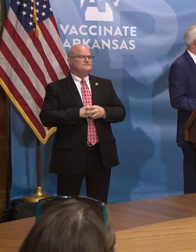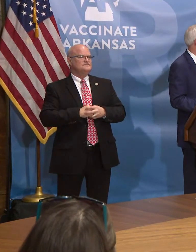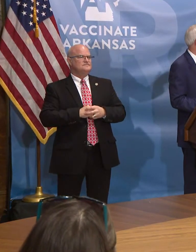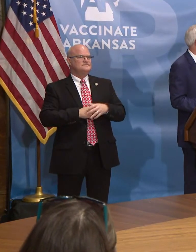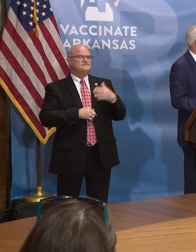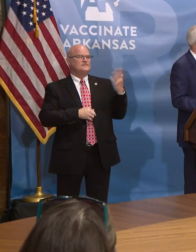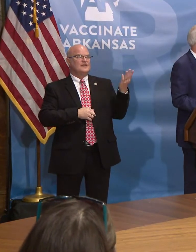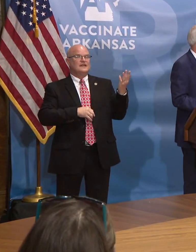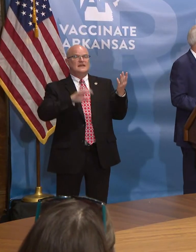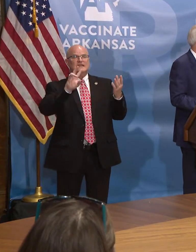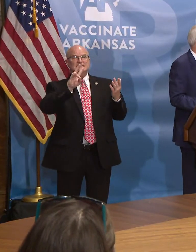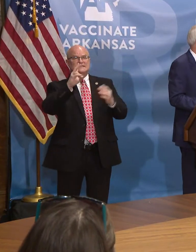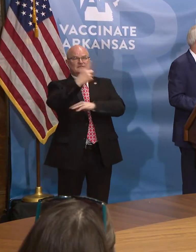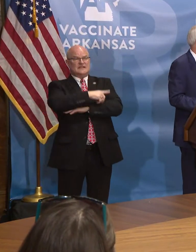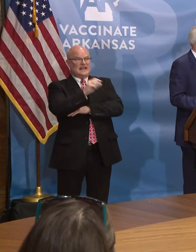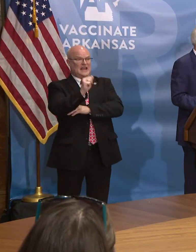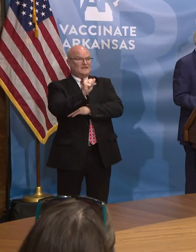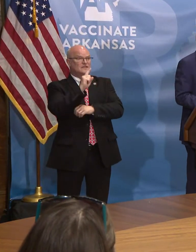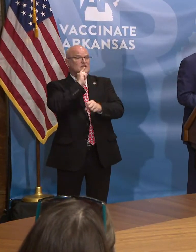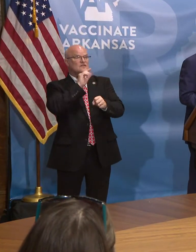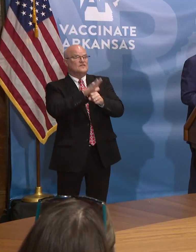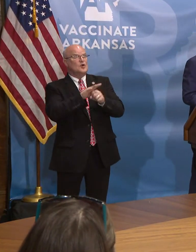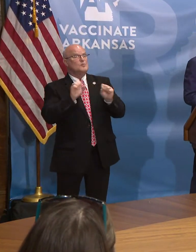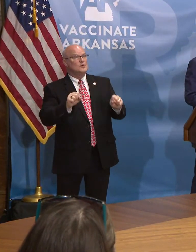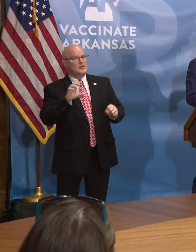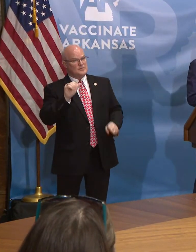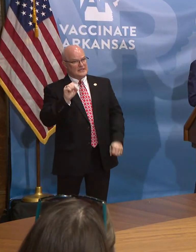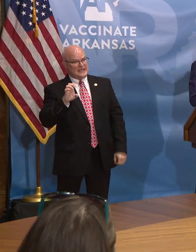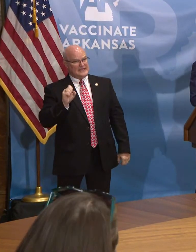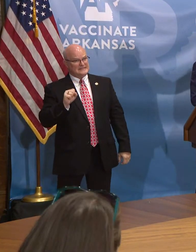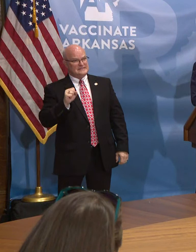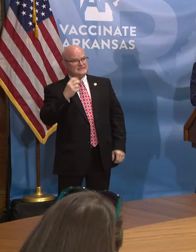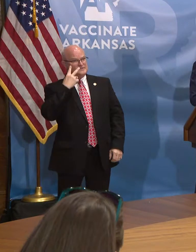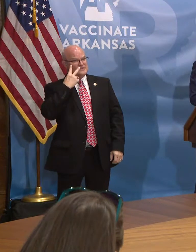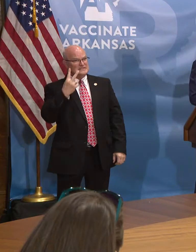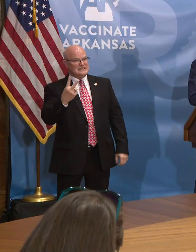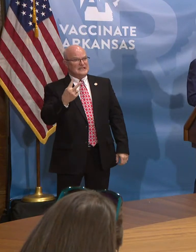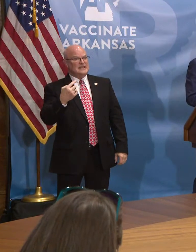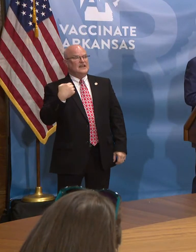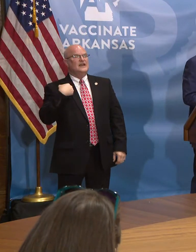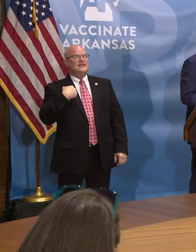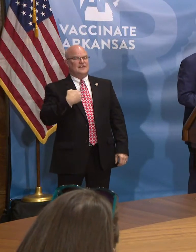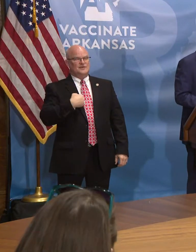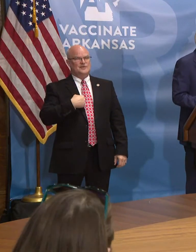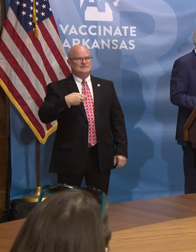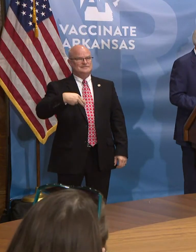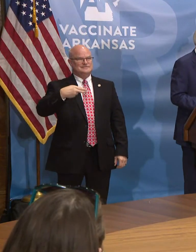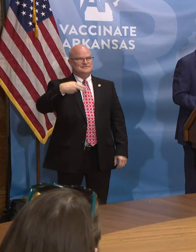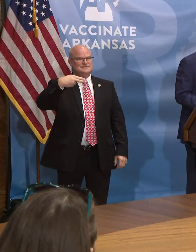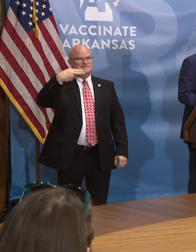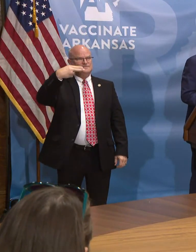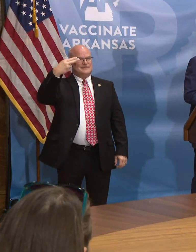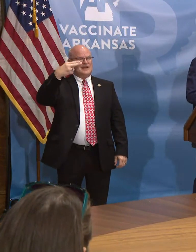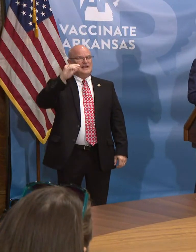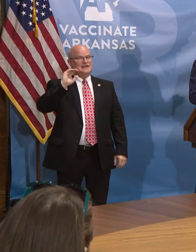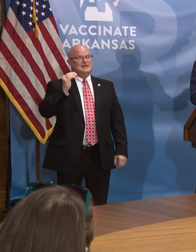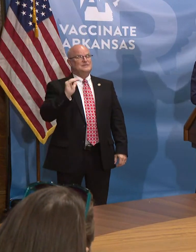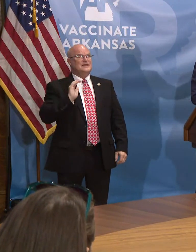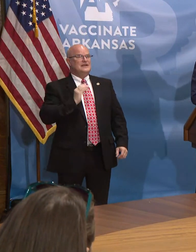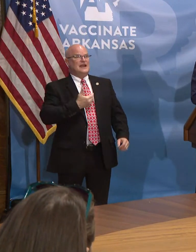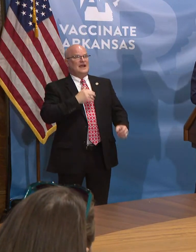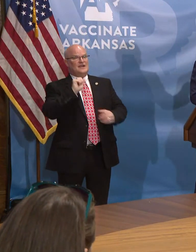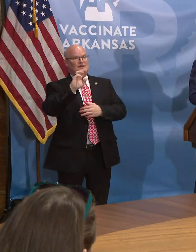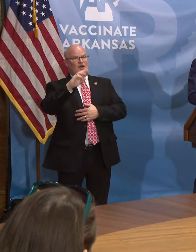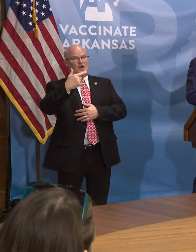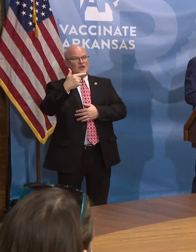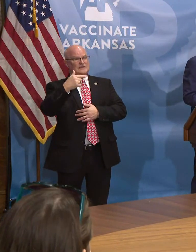That's a 7-day rolling average of confirmed and probable cases. You can see that we're getting high in comparison to our